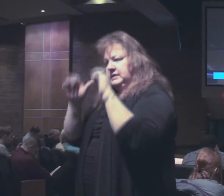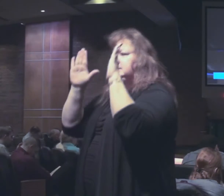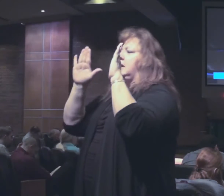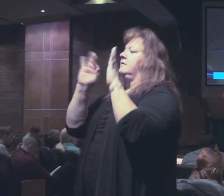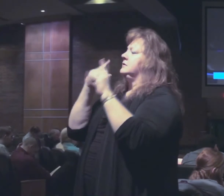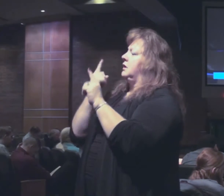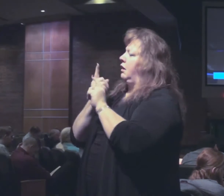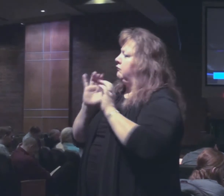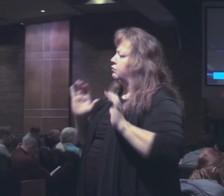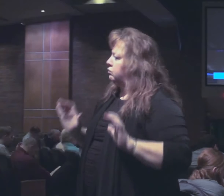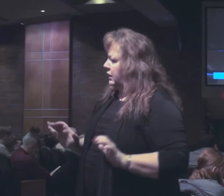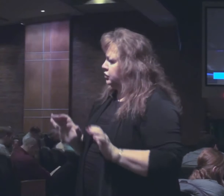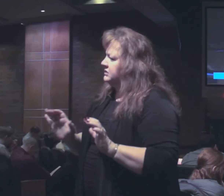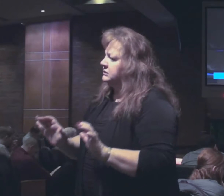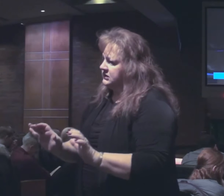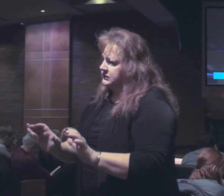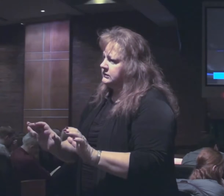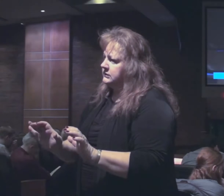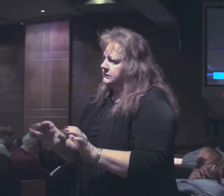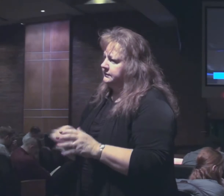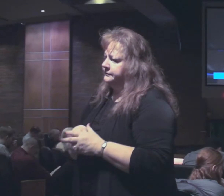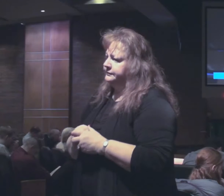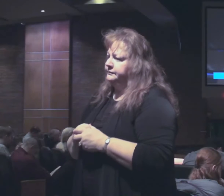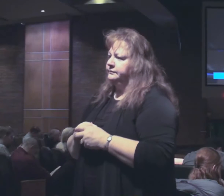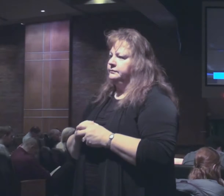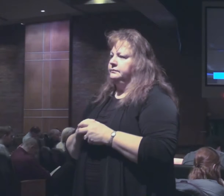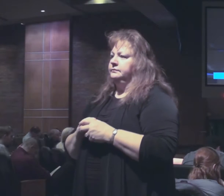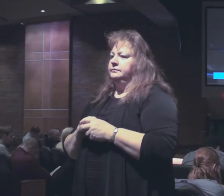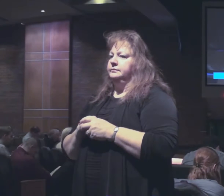Sacrifices of righteousness.